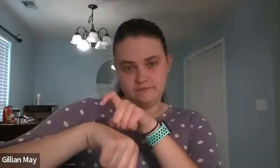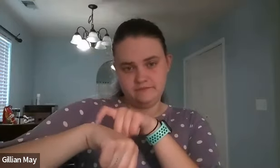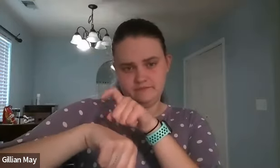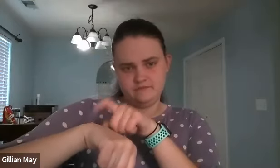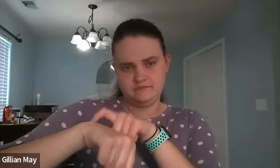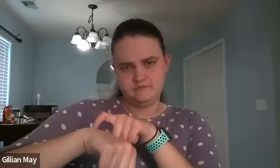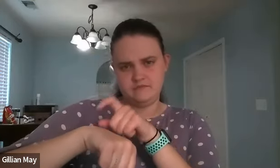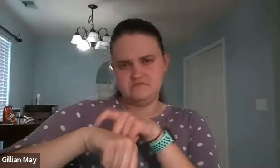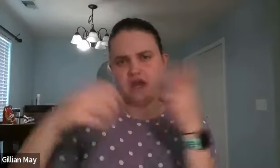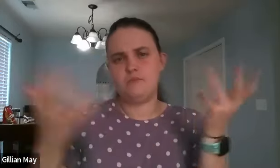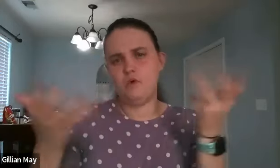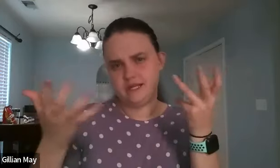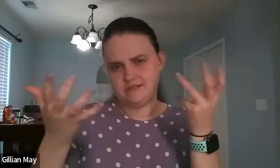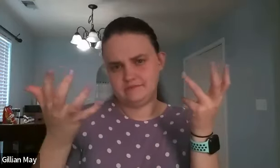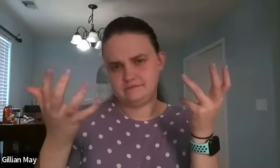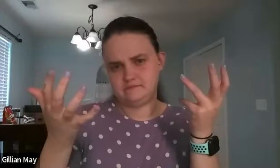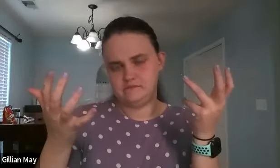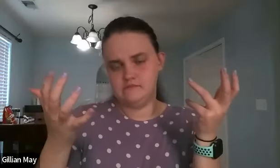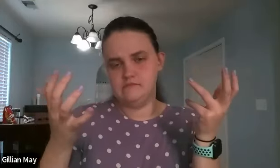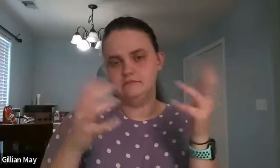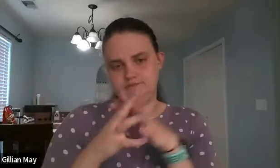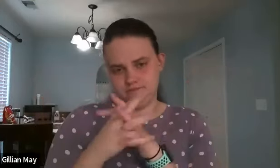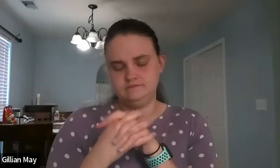time. Time what?